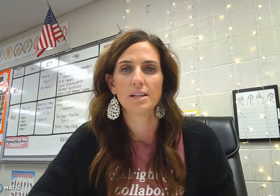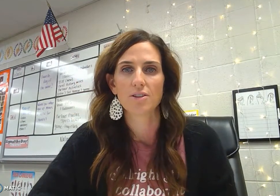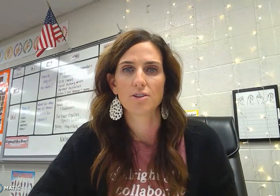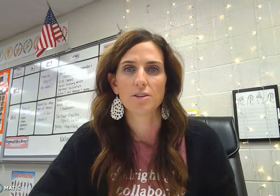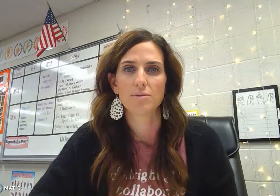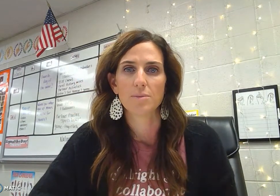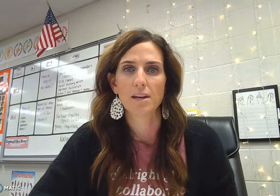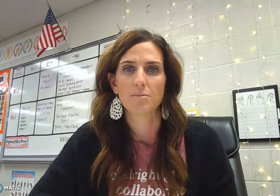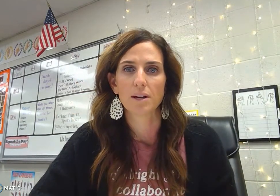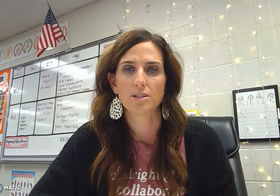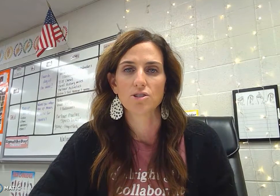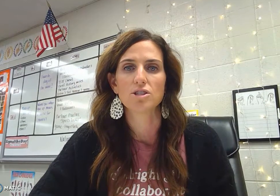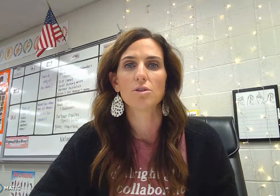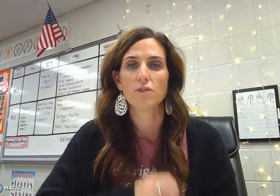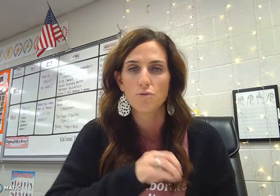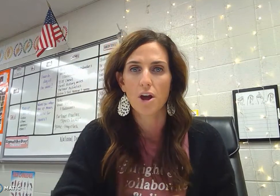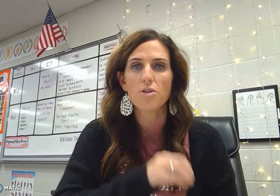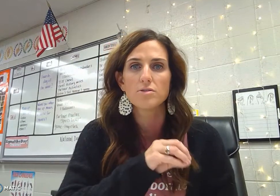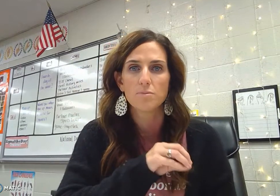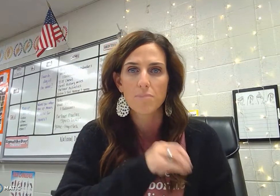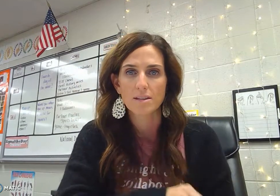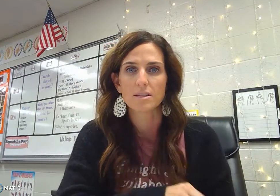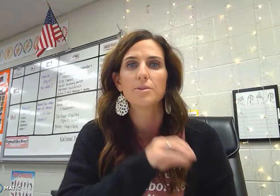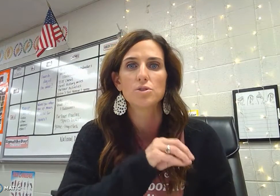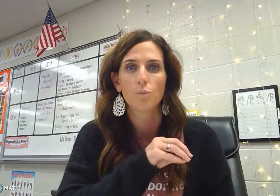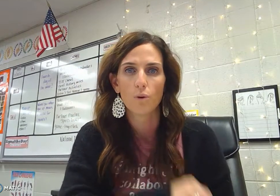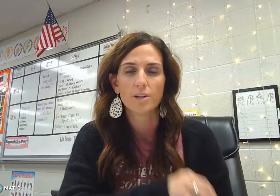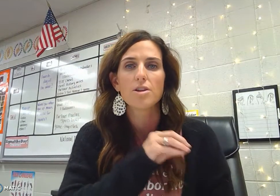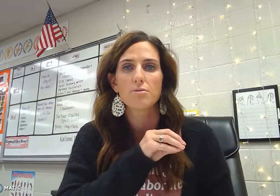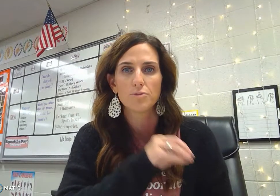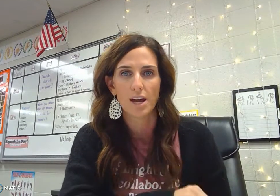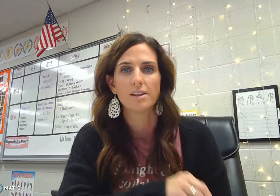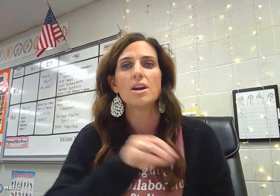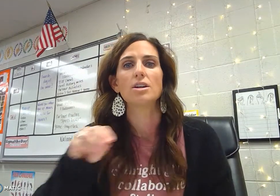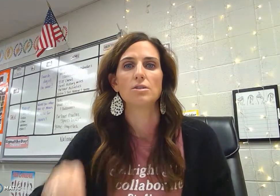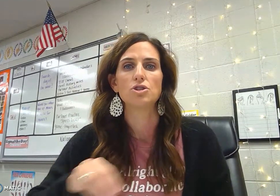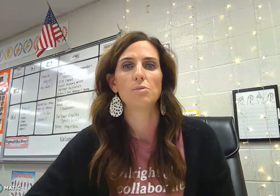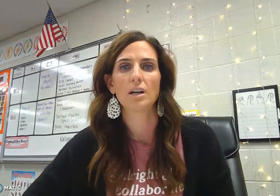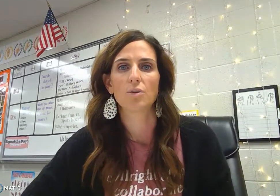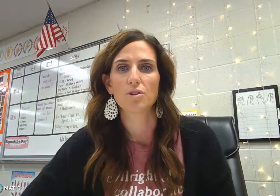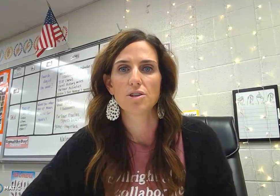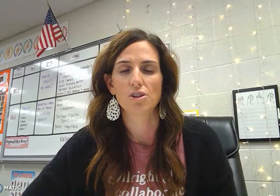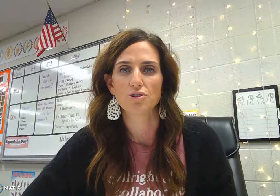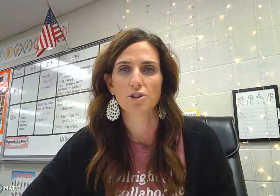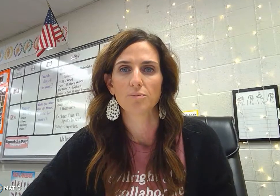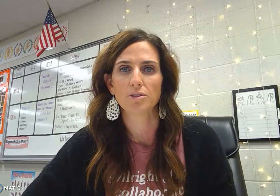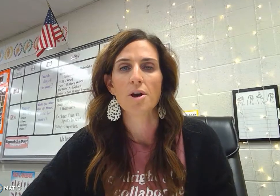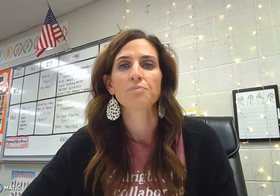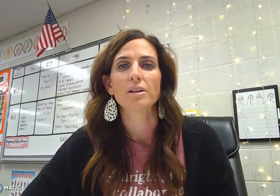together to make the bigger digits. So if you know those base numbers 1 through 10, you should be good with these larger numbers.